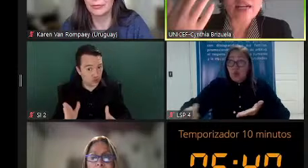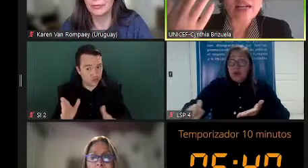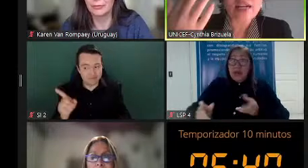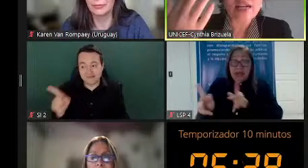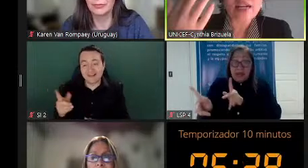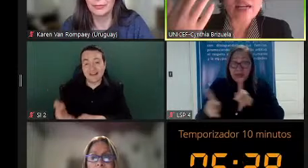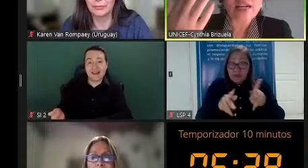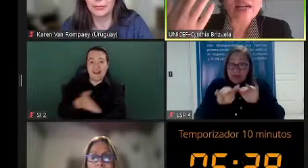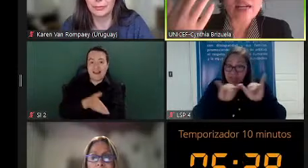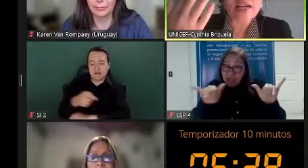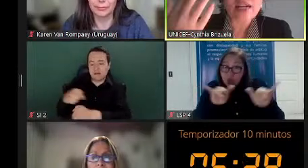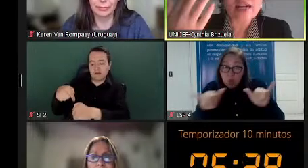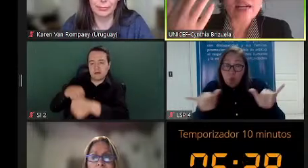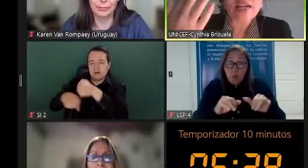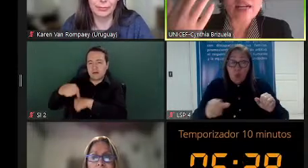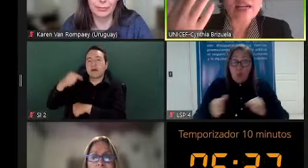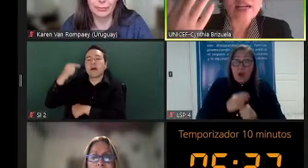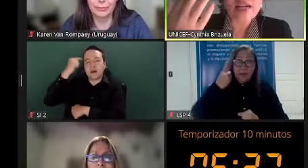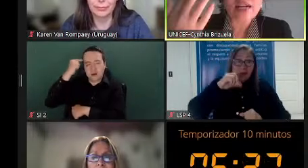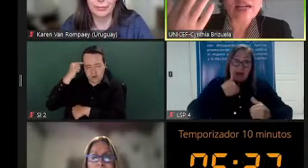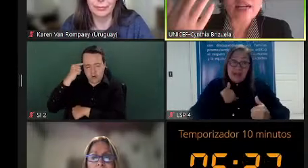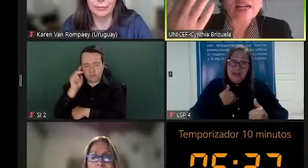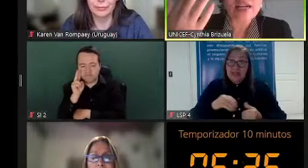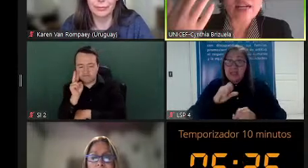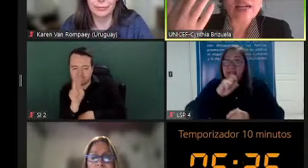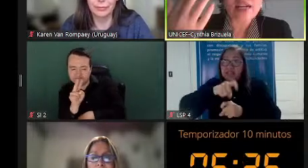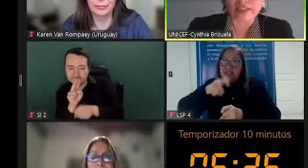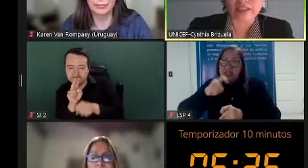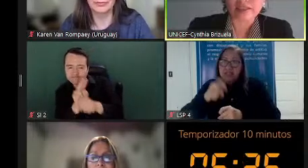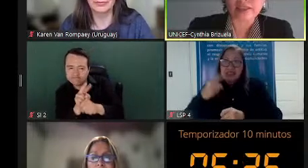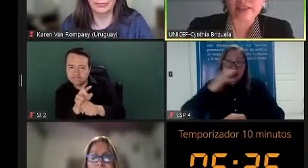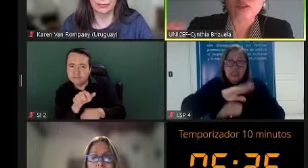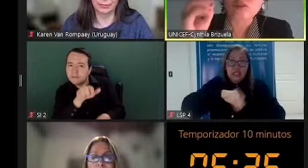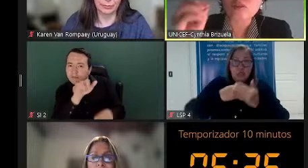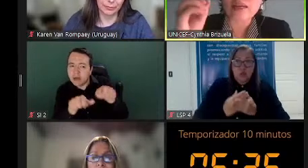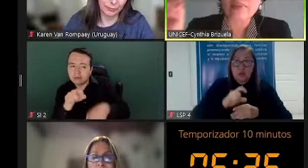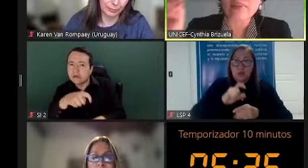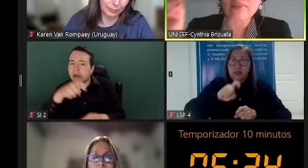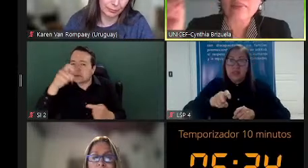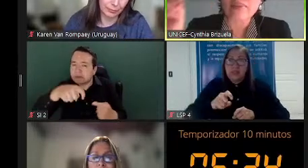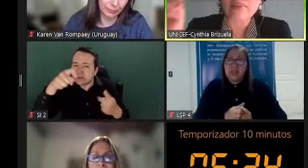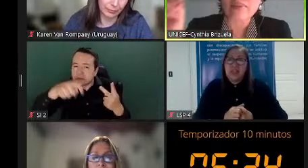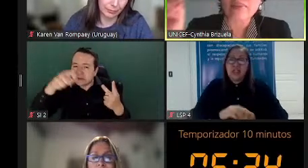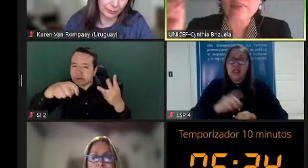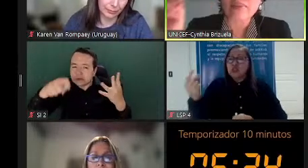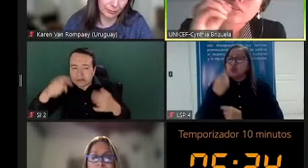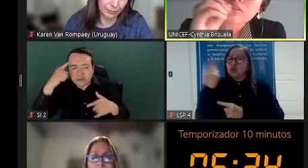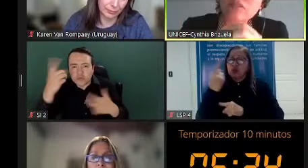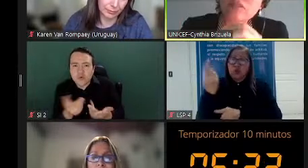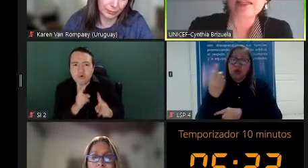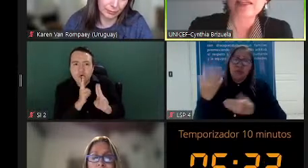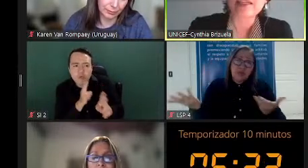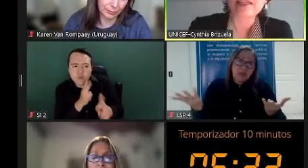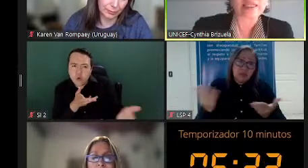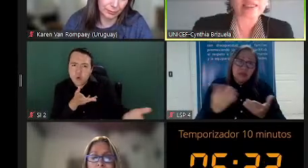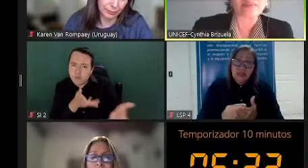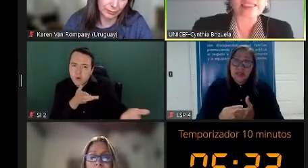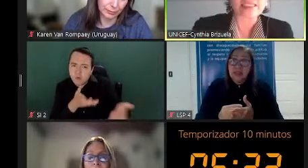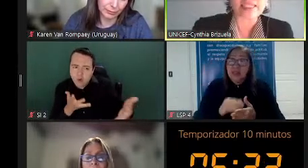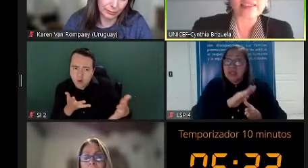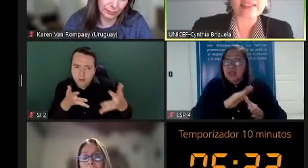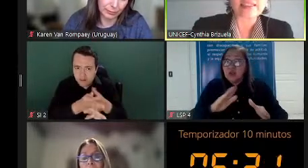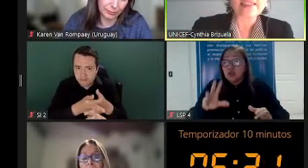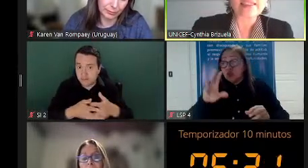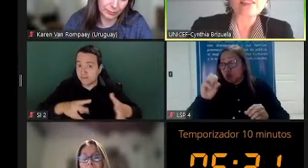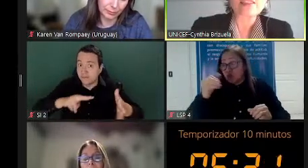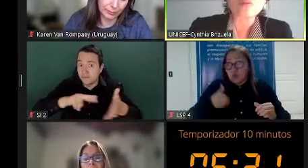classrooms and the schools are prepared to answer to the needs of everyone and not only